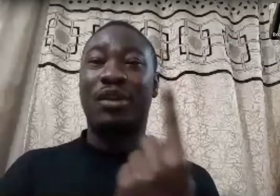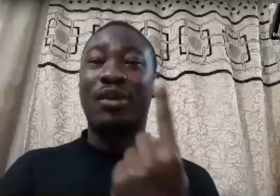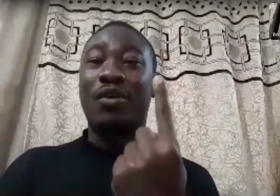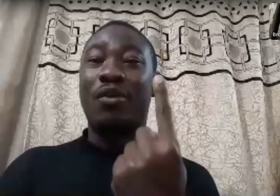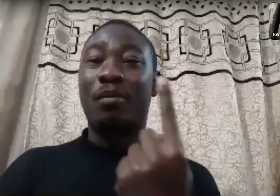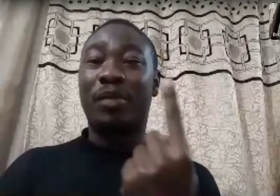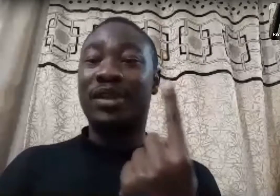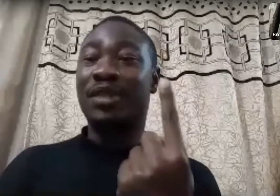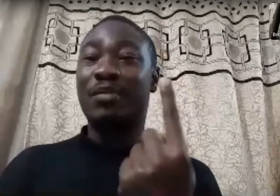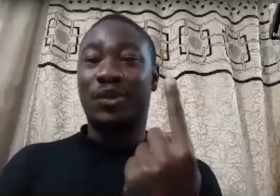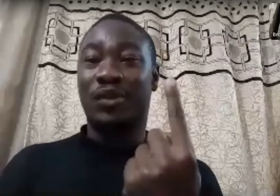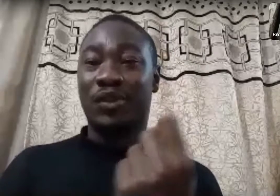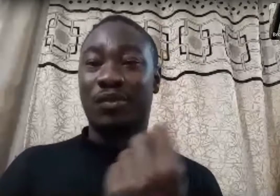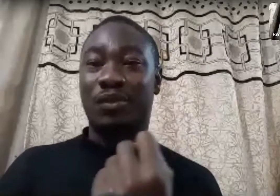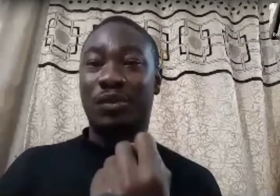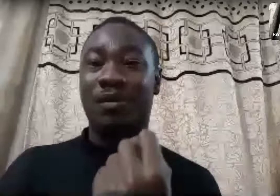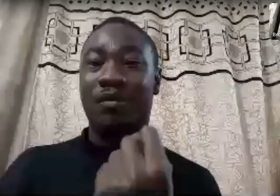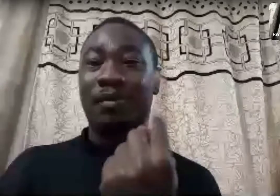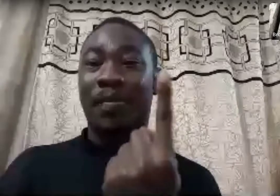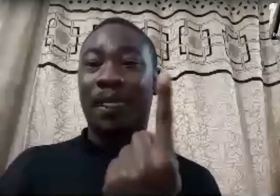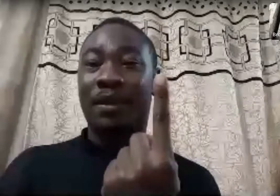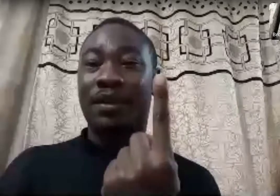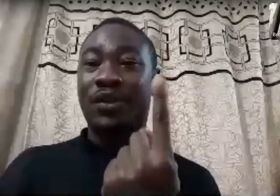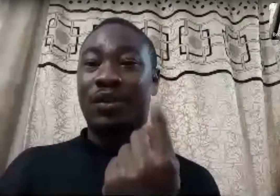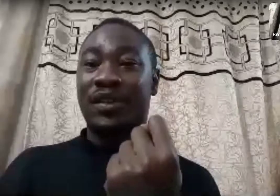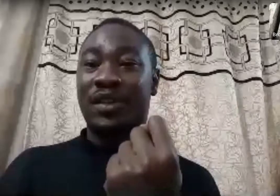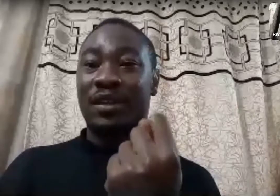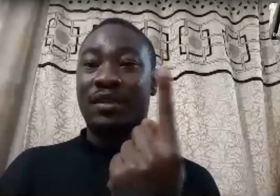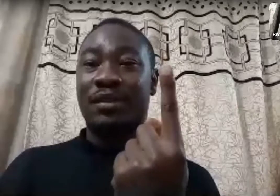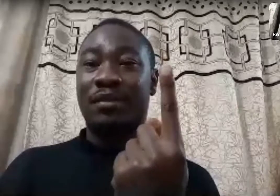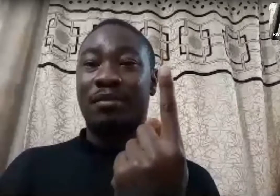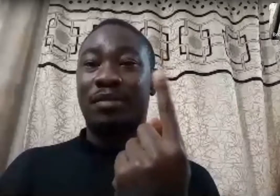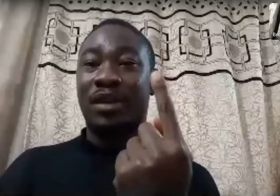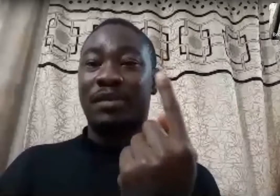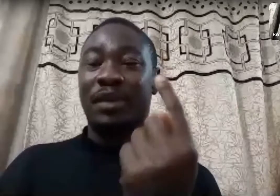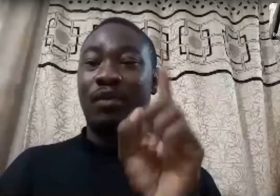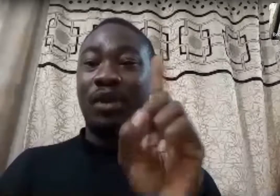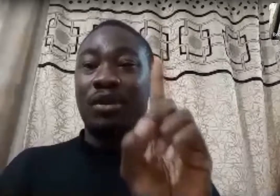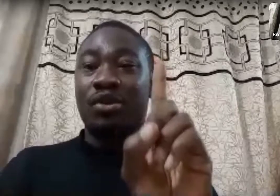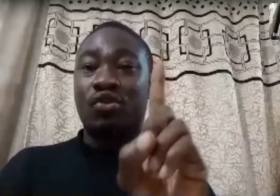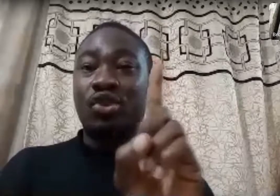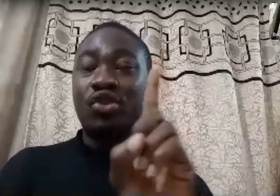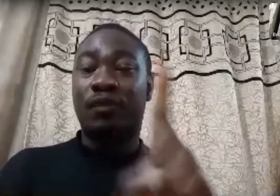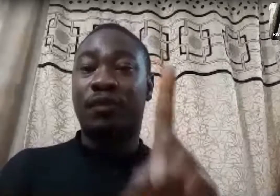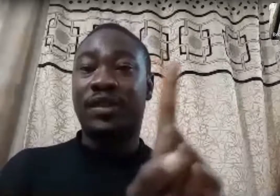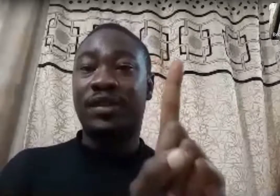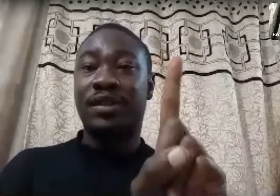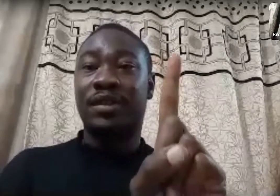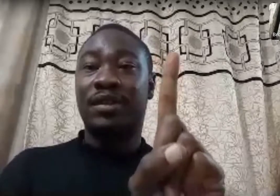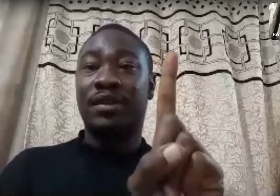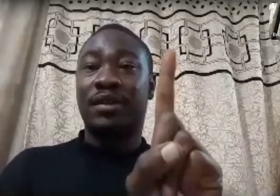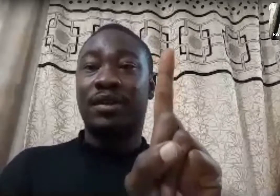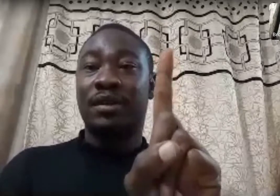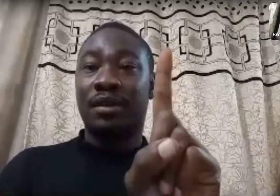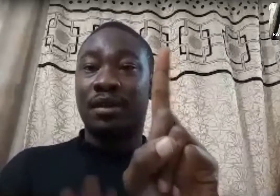misunderstood. Misunderstand. But that's by the way. So it should face the audience as it